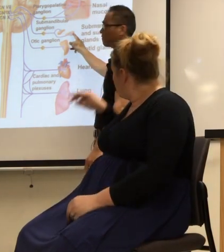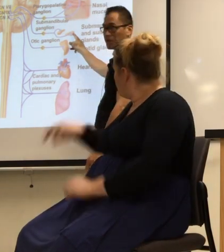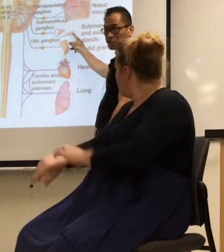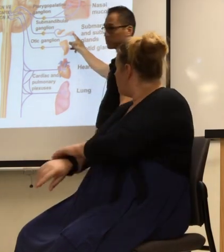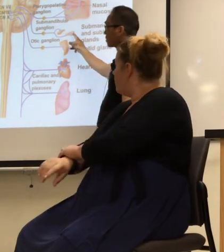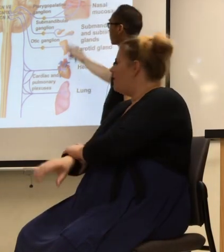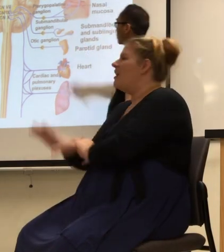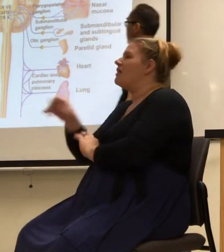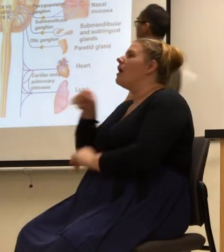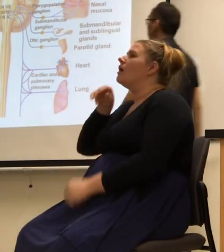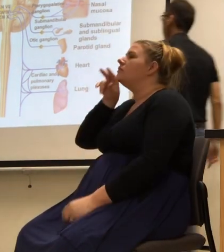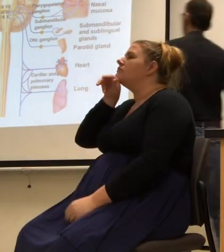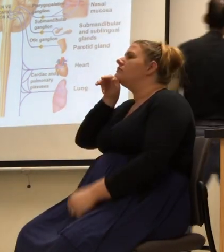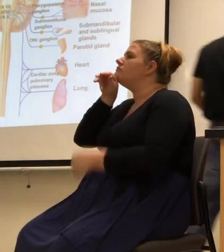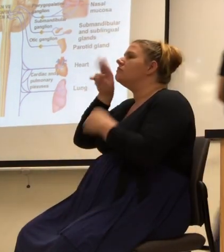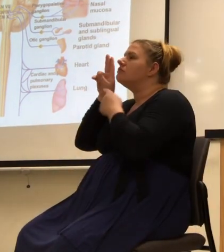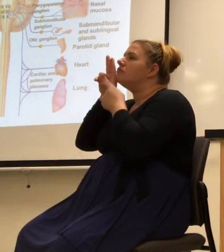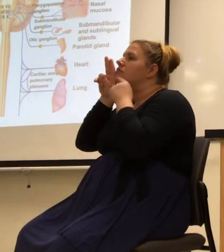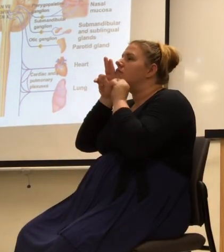That's salivation.